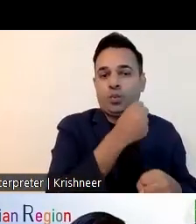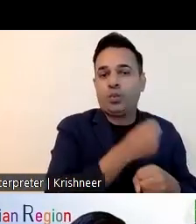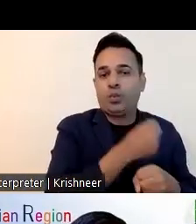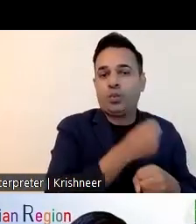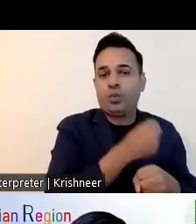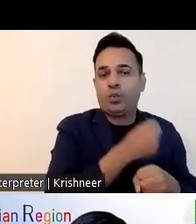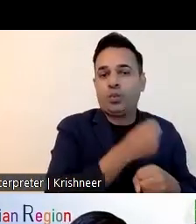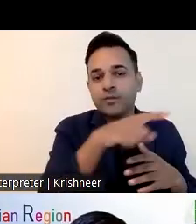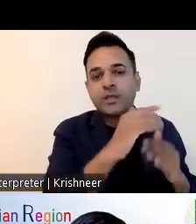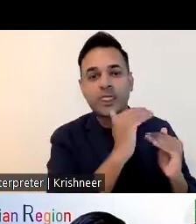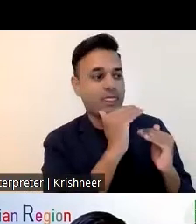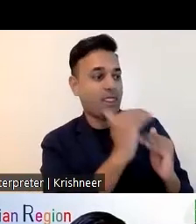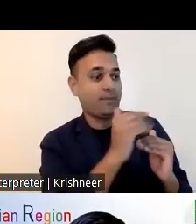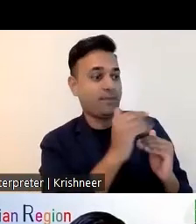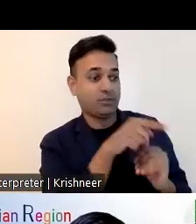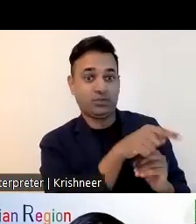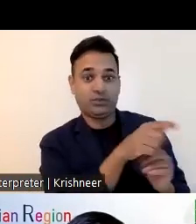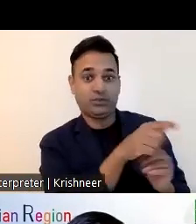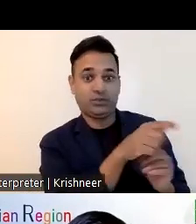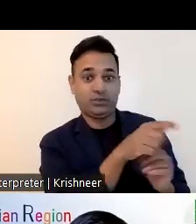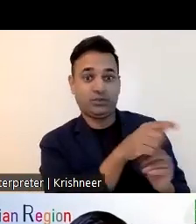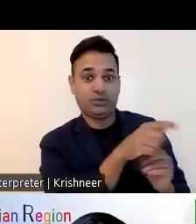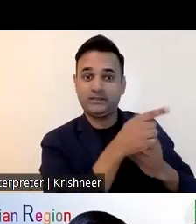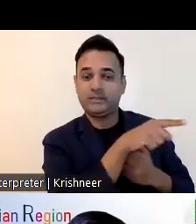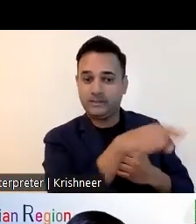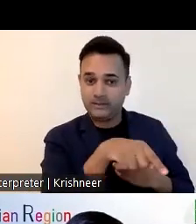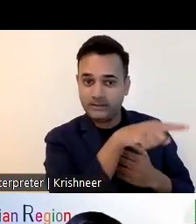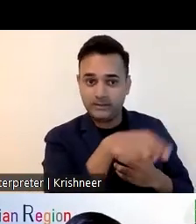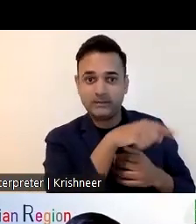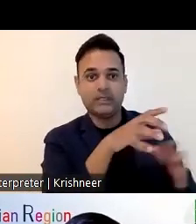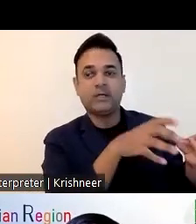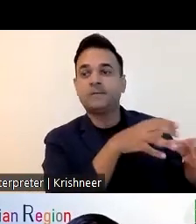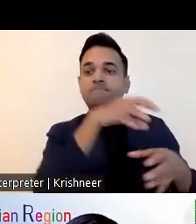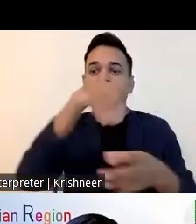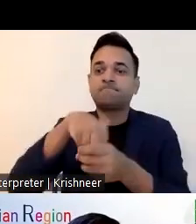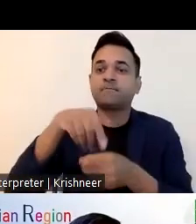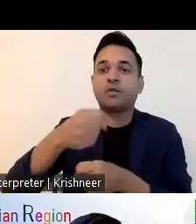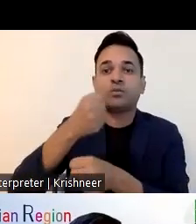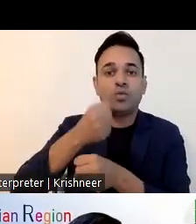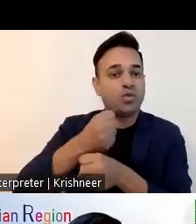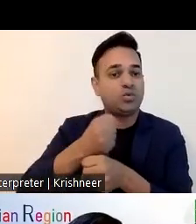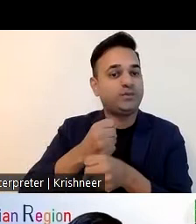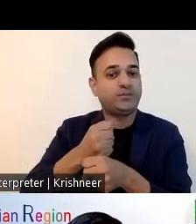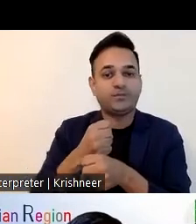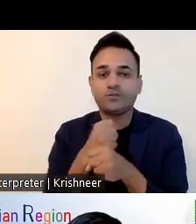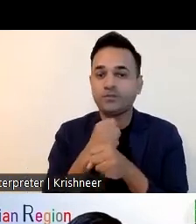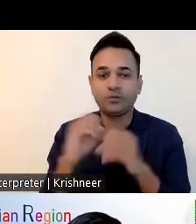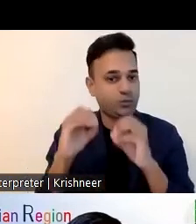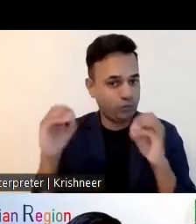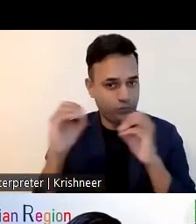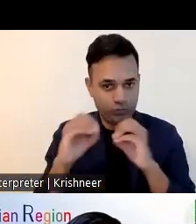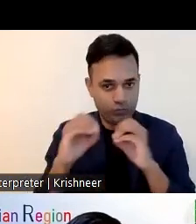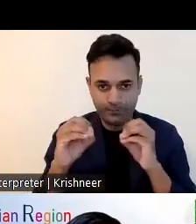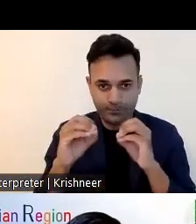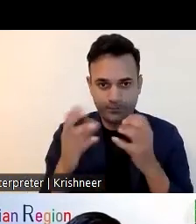no proper sensitization or information about the reasonable compensation. And persons with disabilities are getting